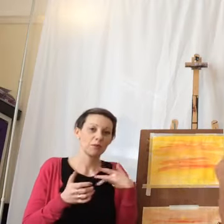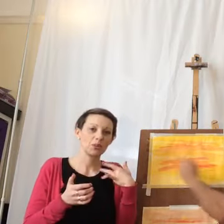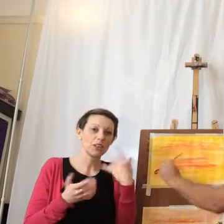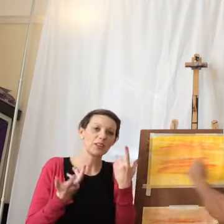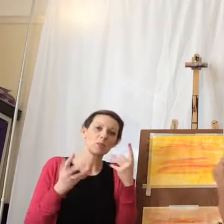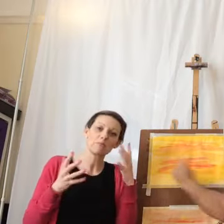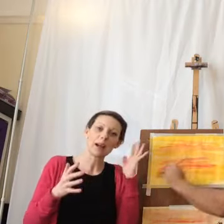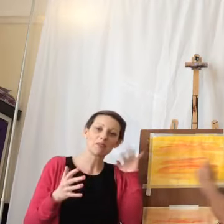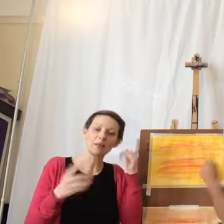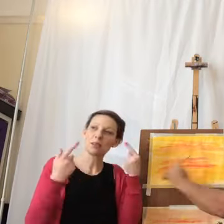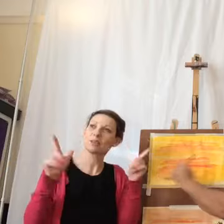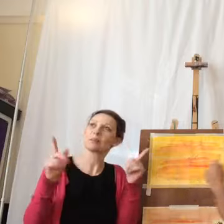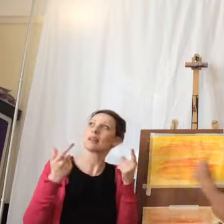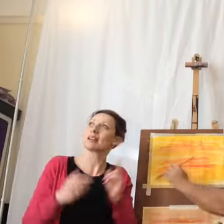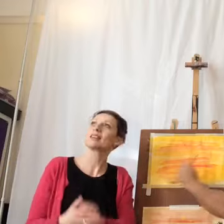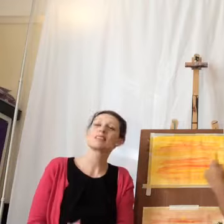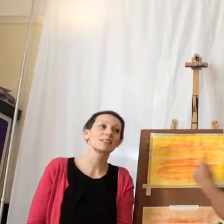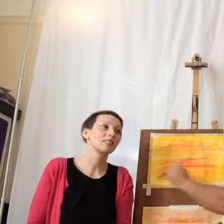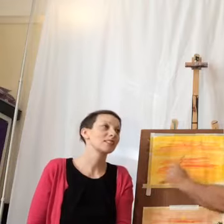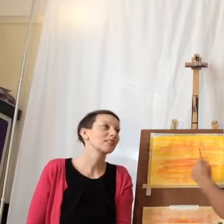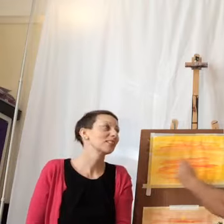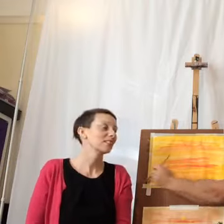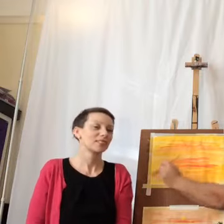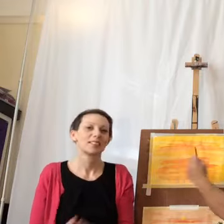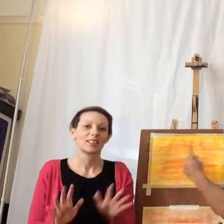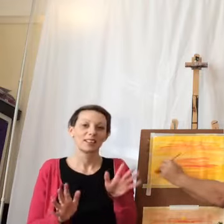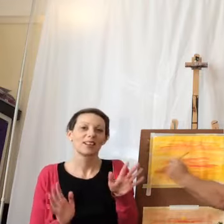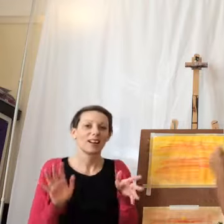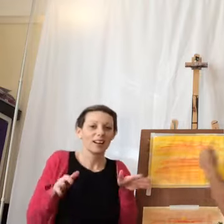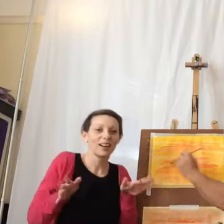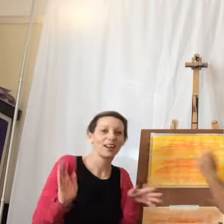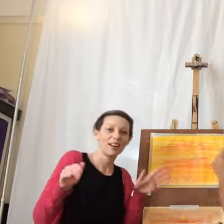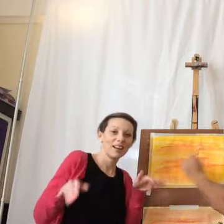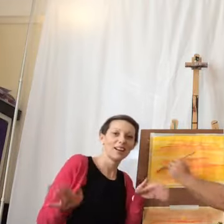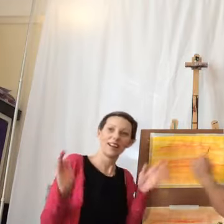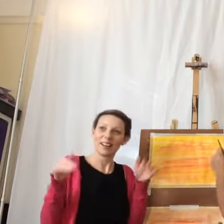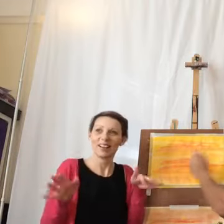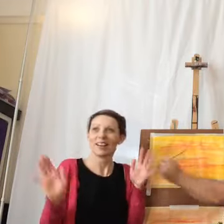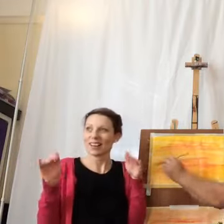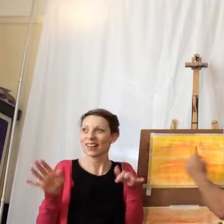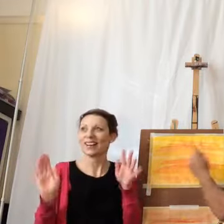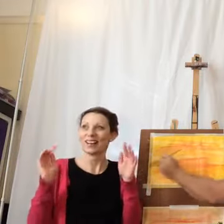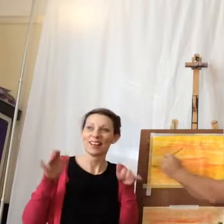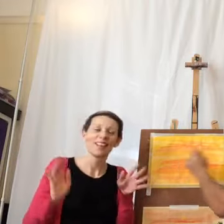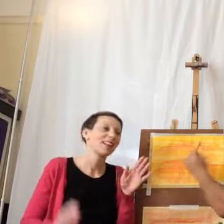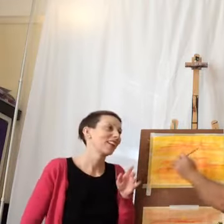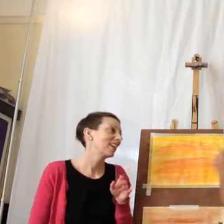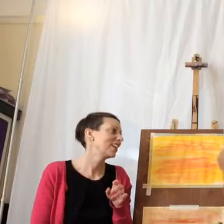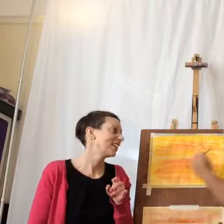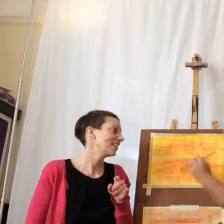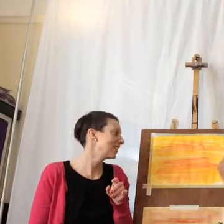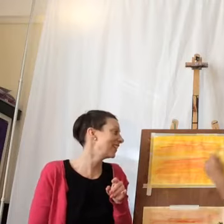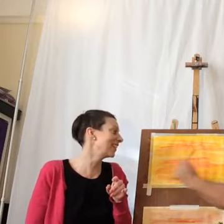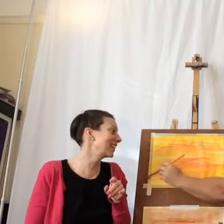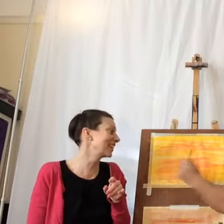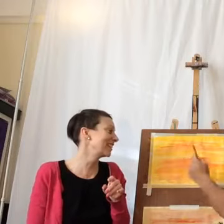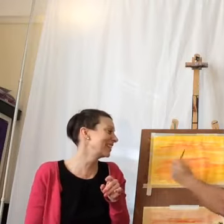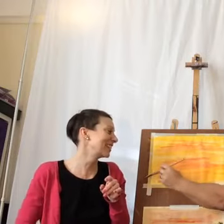I feel like we should have a little bit of background music playing. Dun, dun, dun, dun, dun, dun, dun, dun, dun.